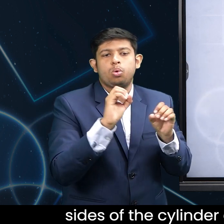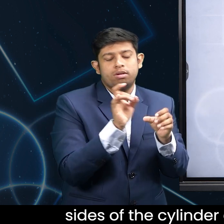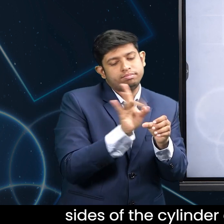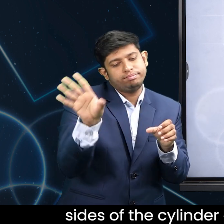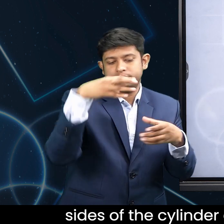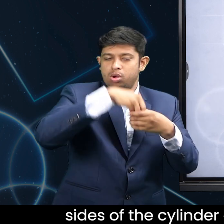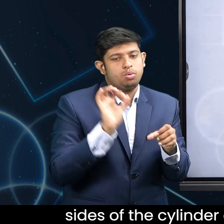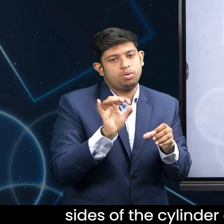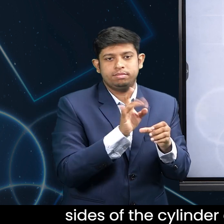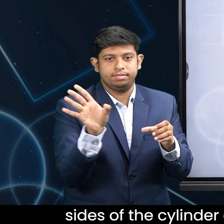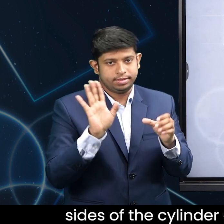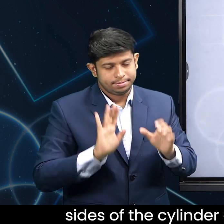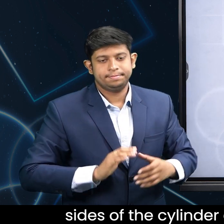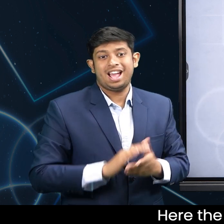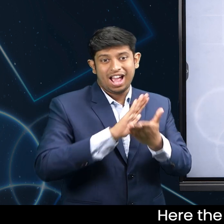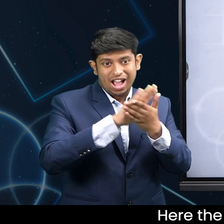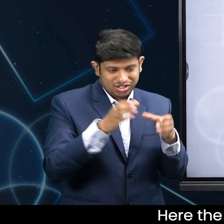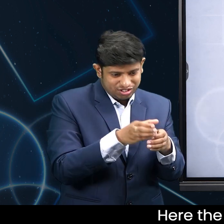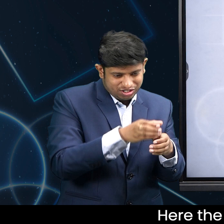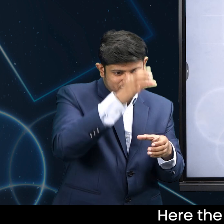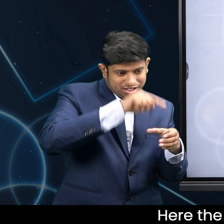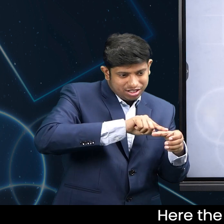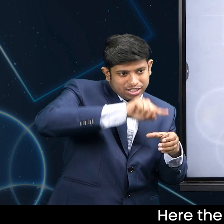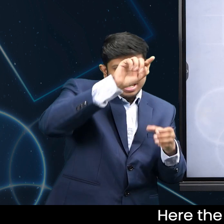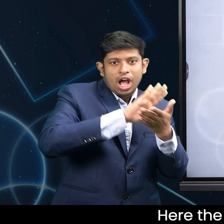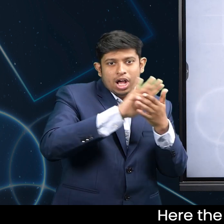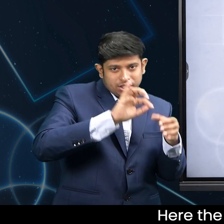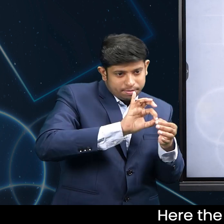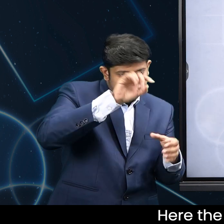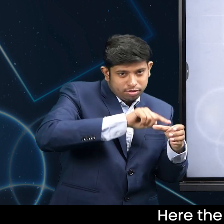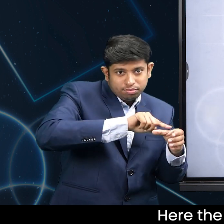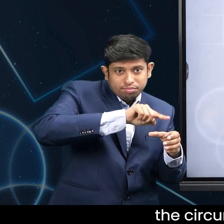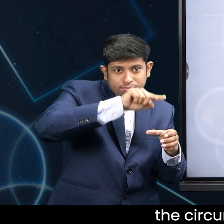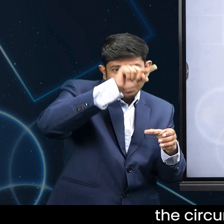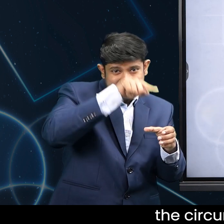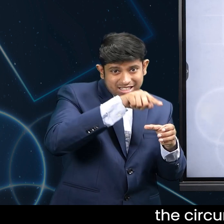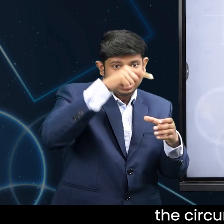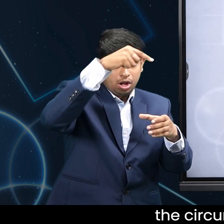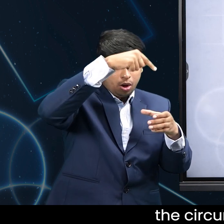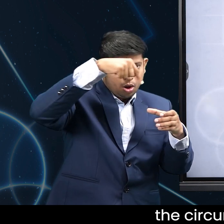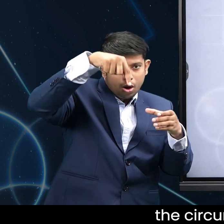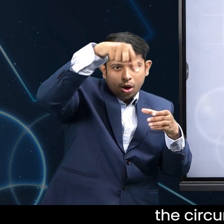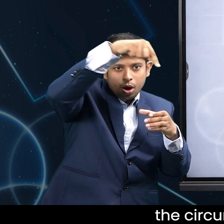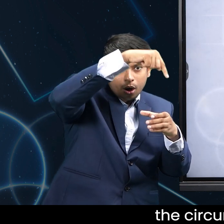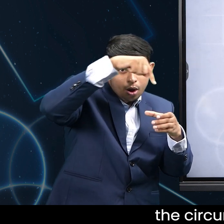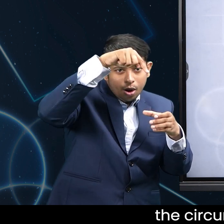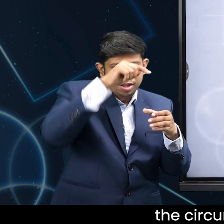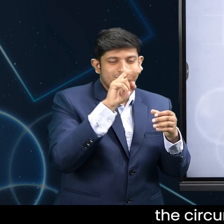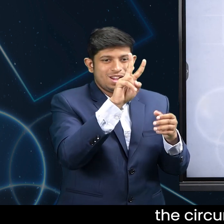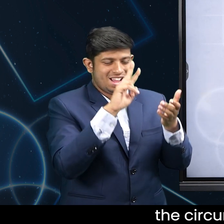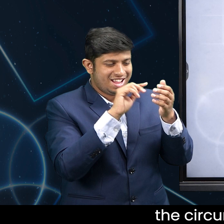the top and bottom circular bases. Here, height of the cylinder is h and the circumference of the cylinder is 2 pi